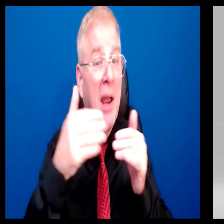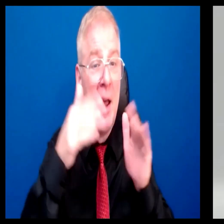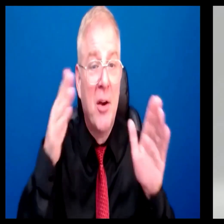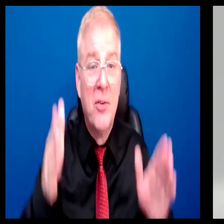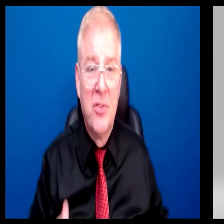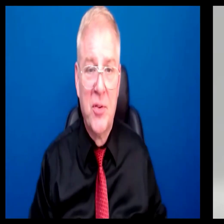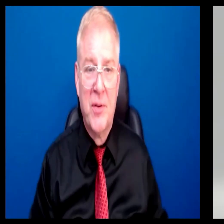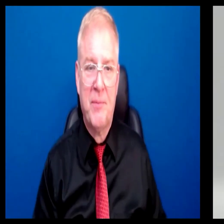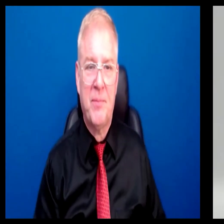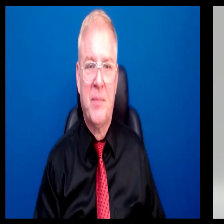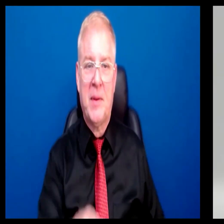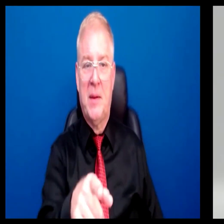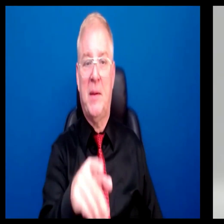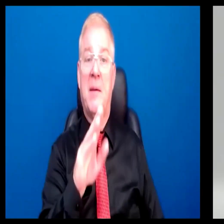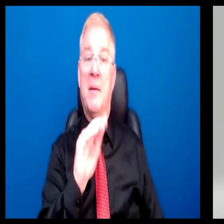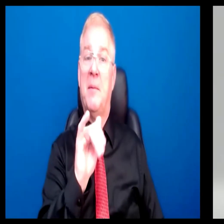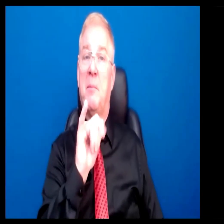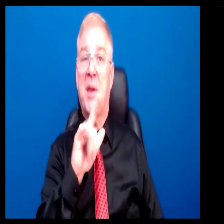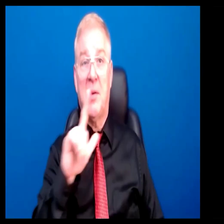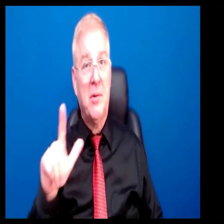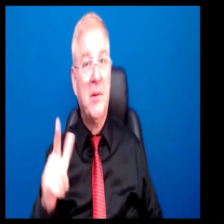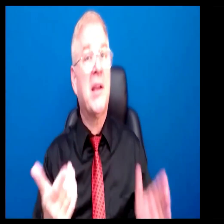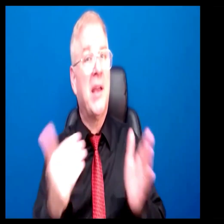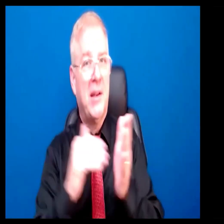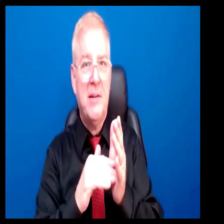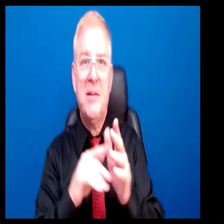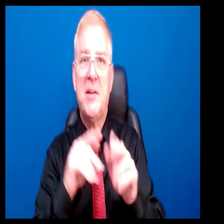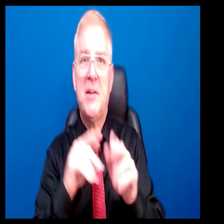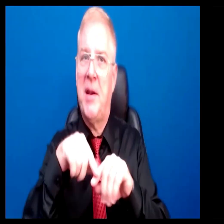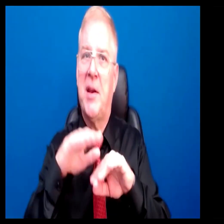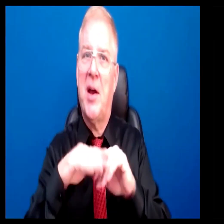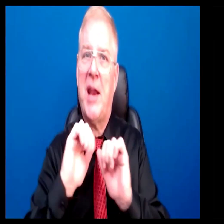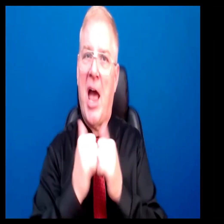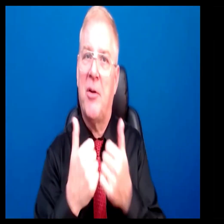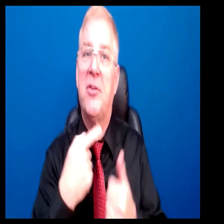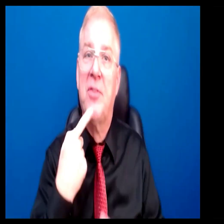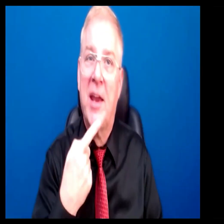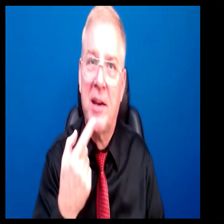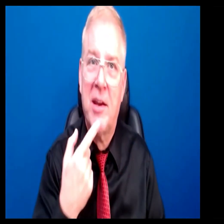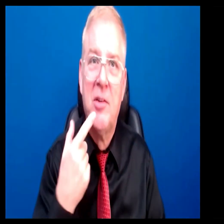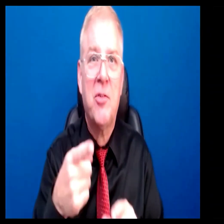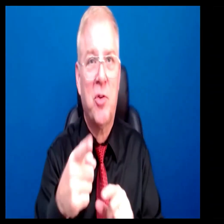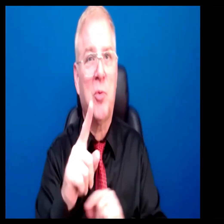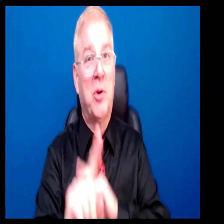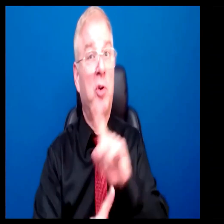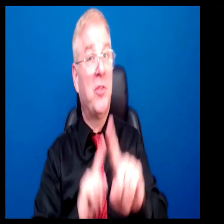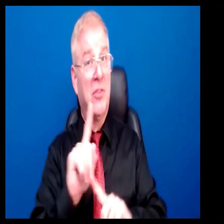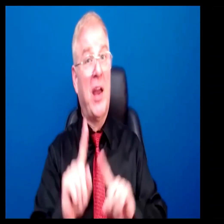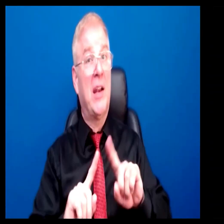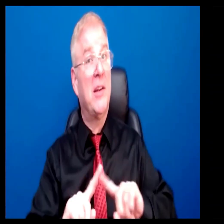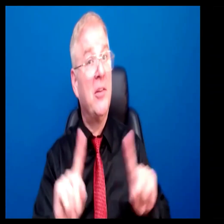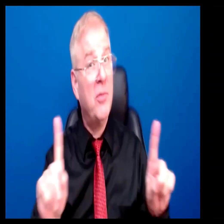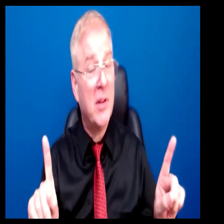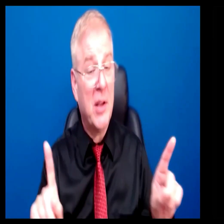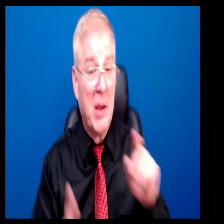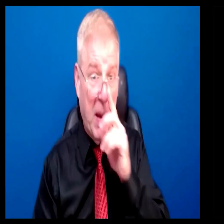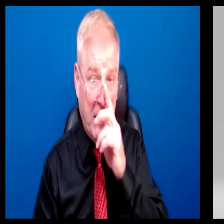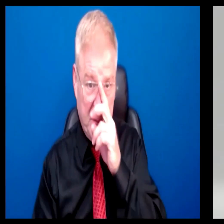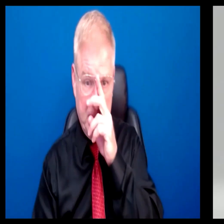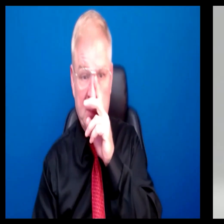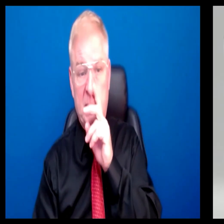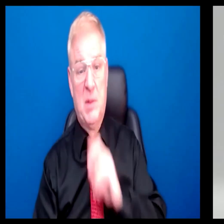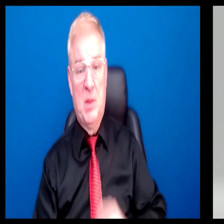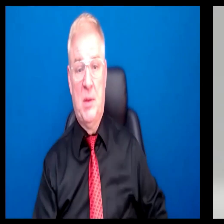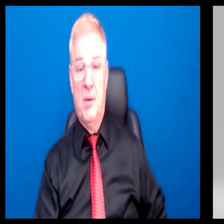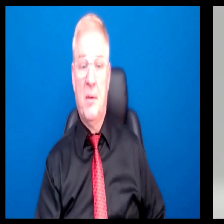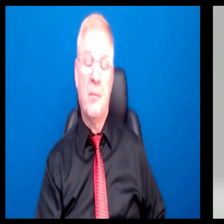when you buy a house. Mail, again, depending on how you're saying it, you could sign it differently.